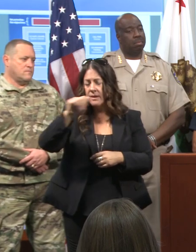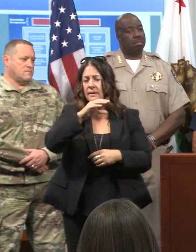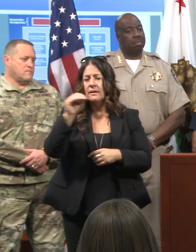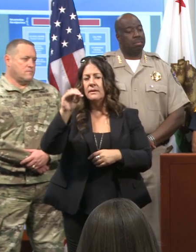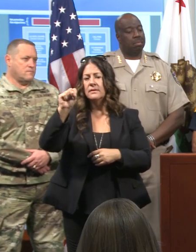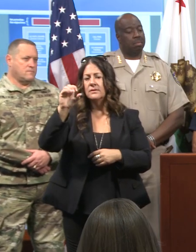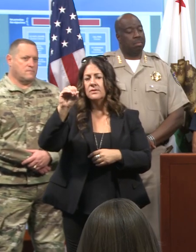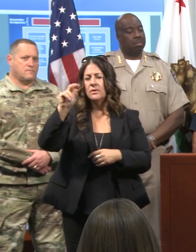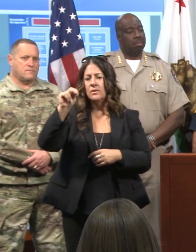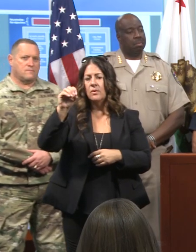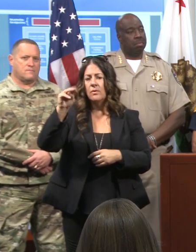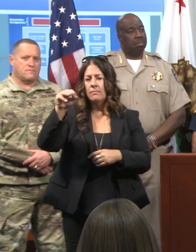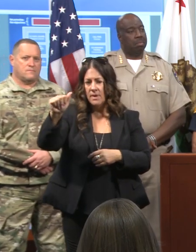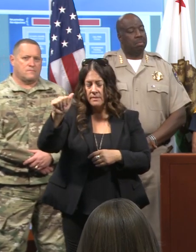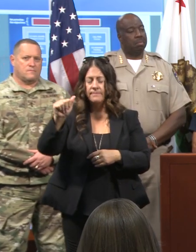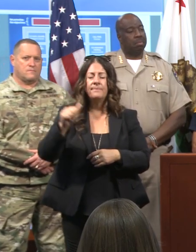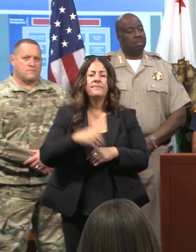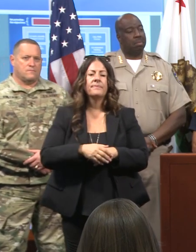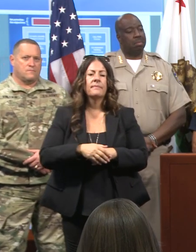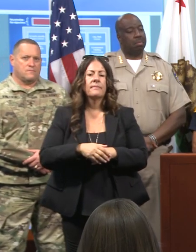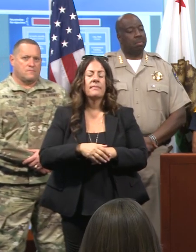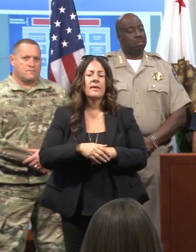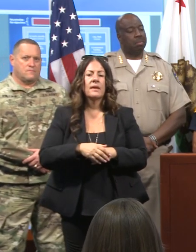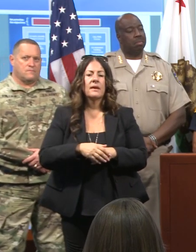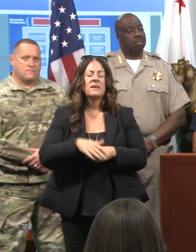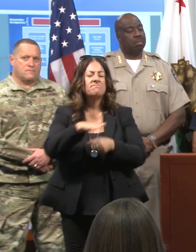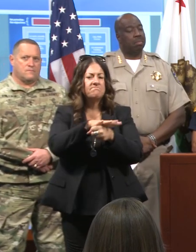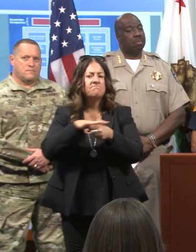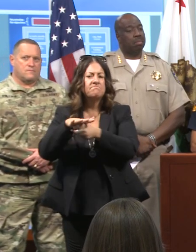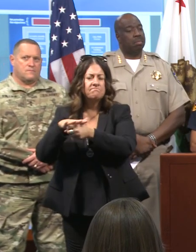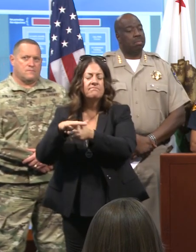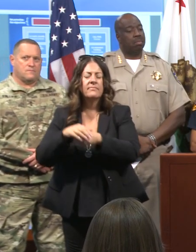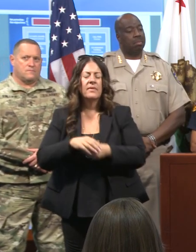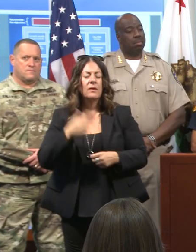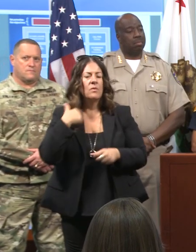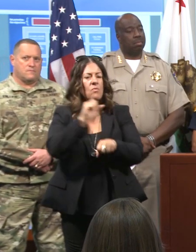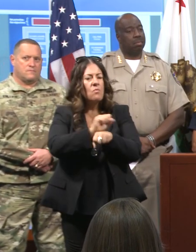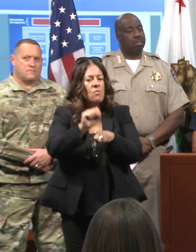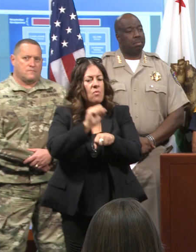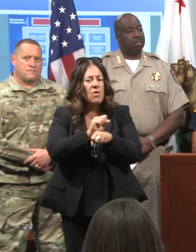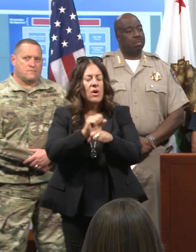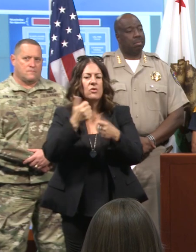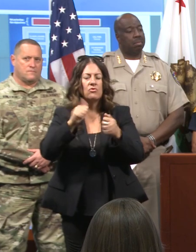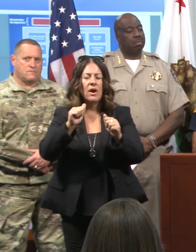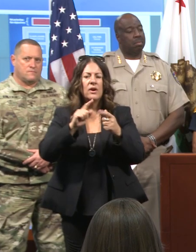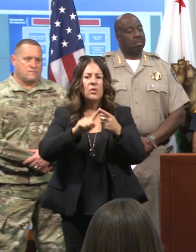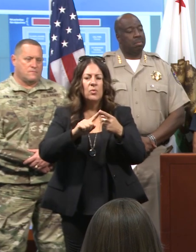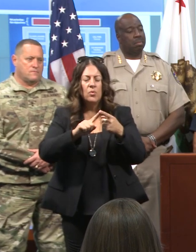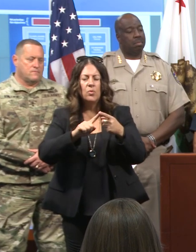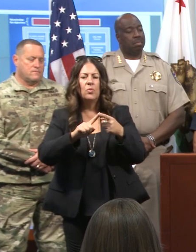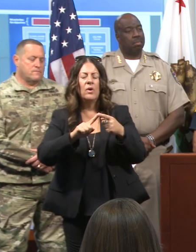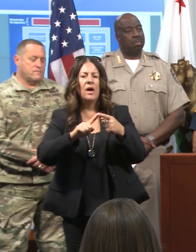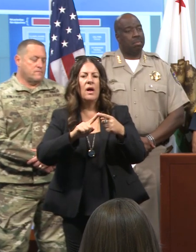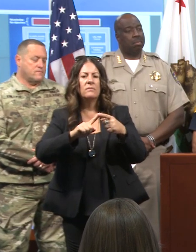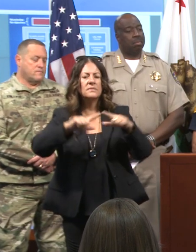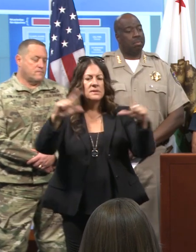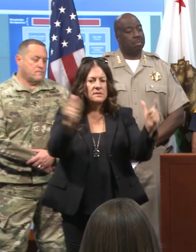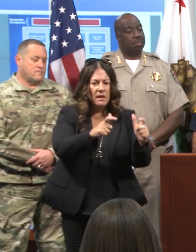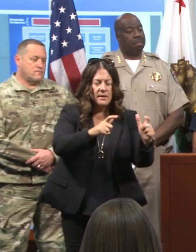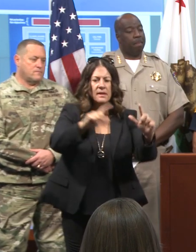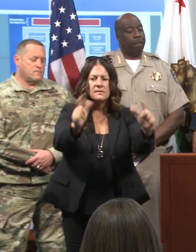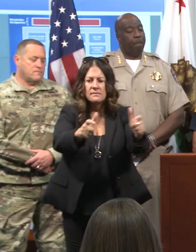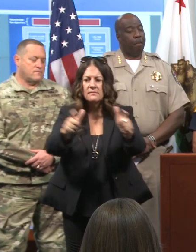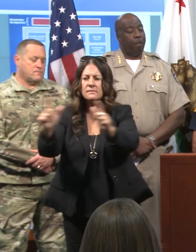Sonoma area. We are working to slowly consolidate those and make a